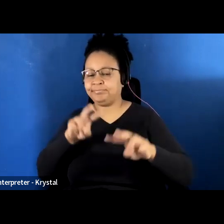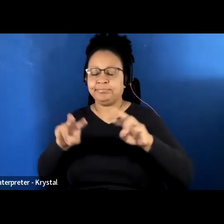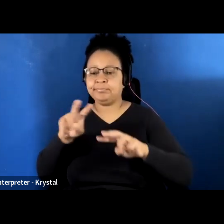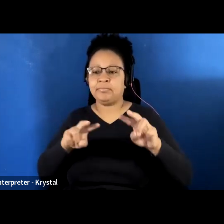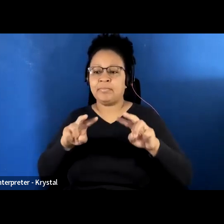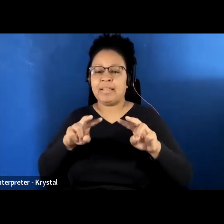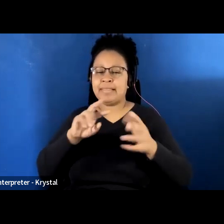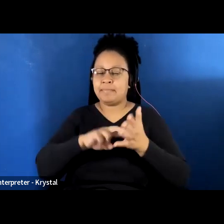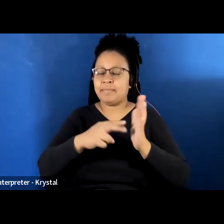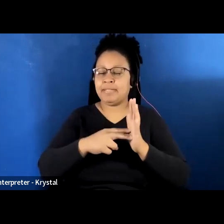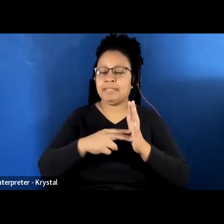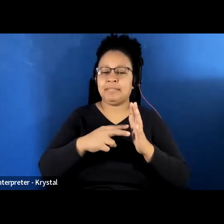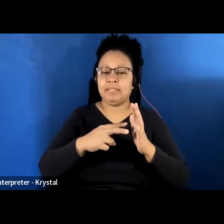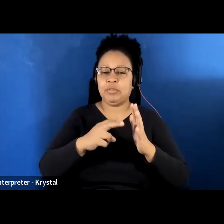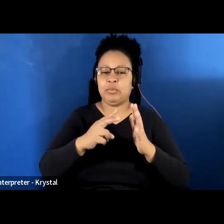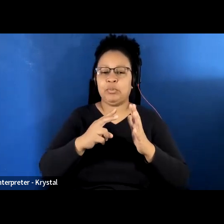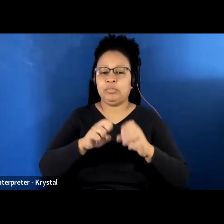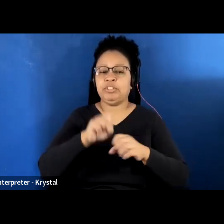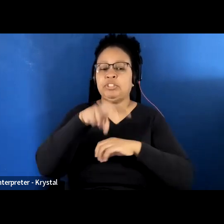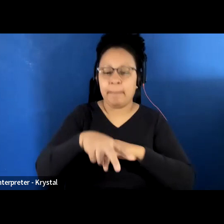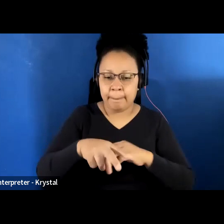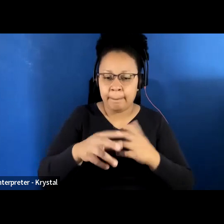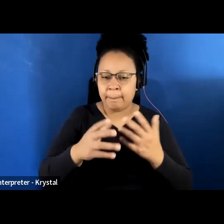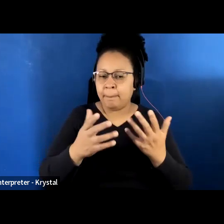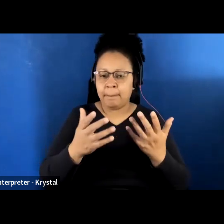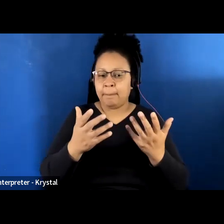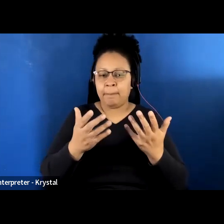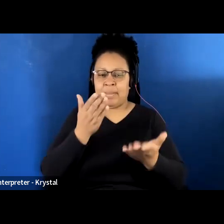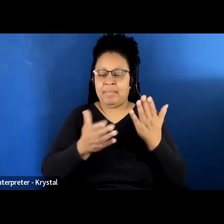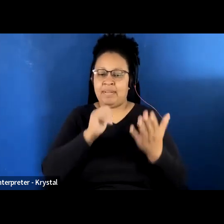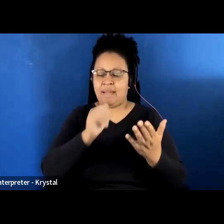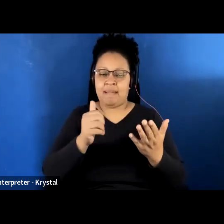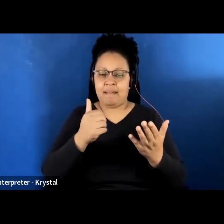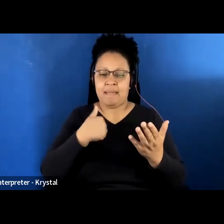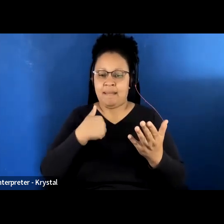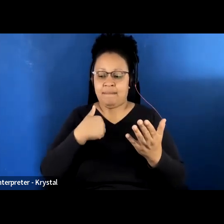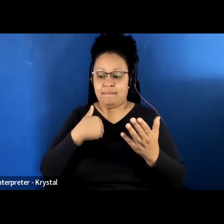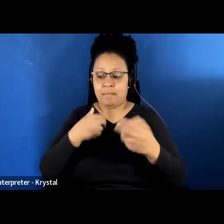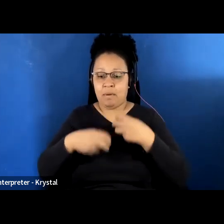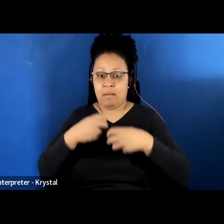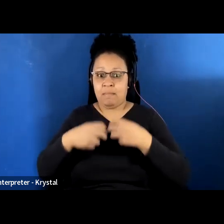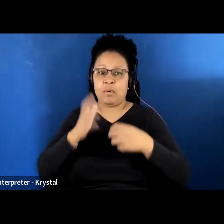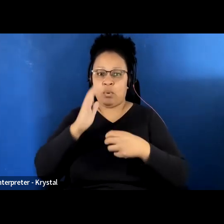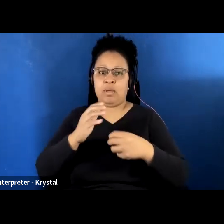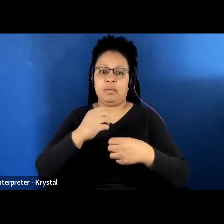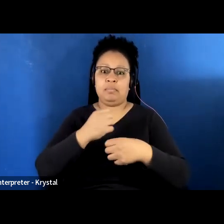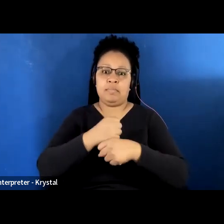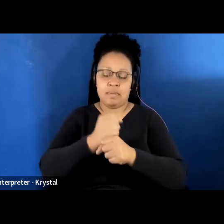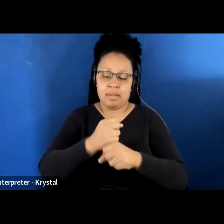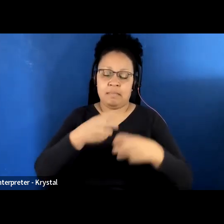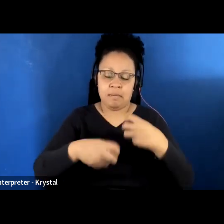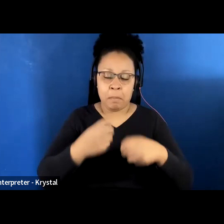balancing act and takes some attention to the situation. Some strategies to